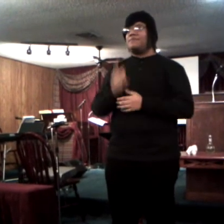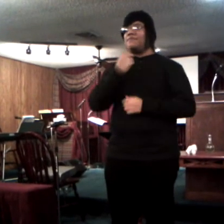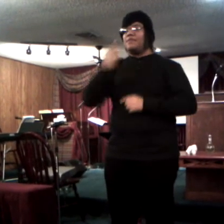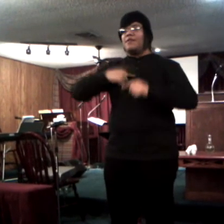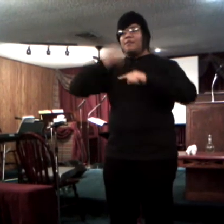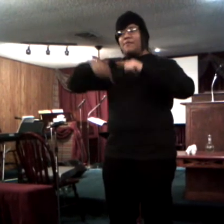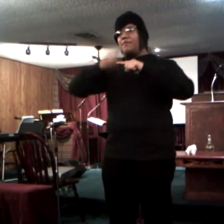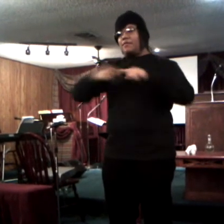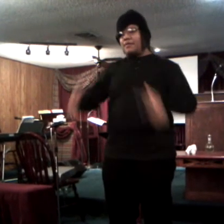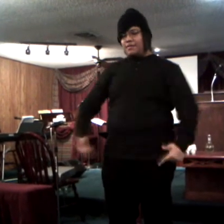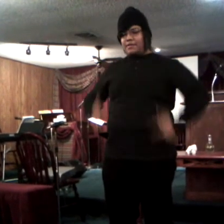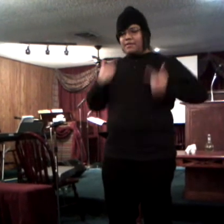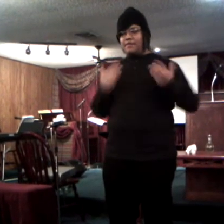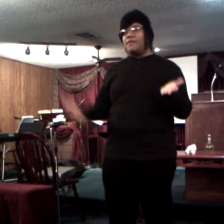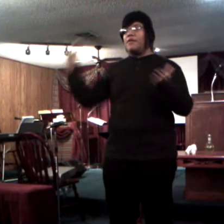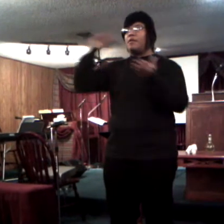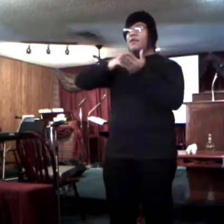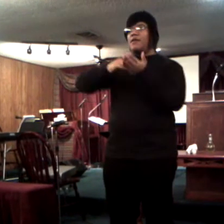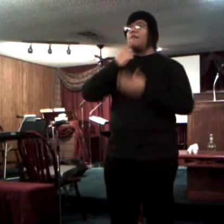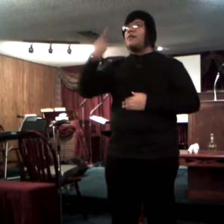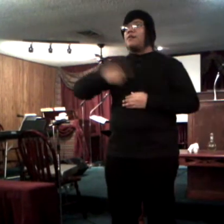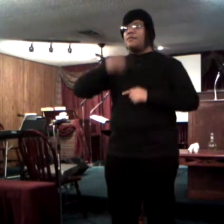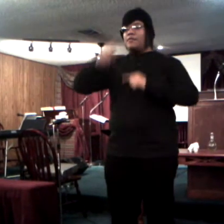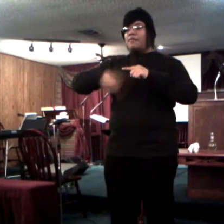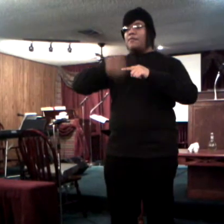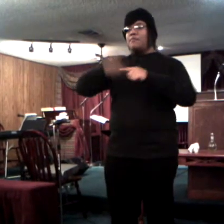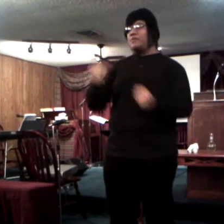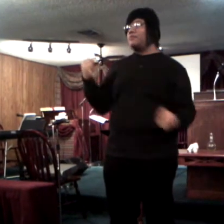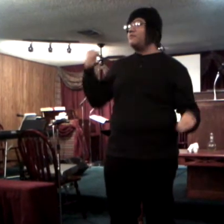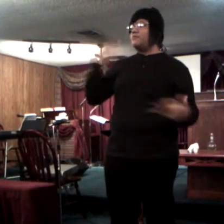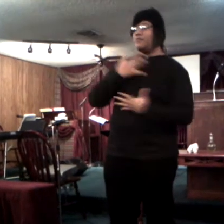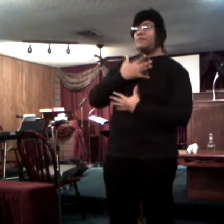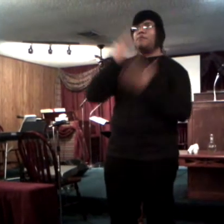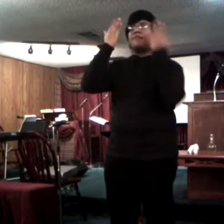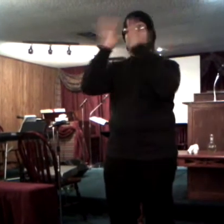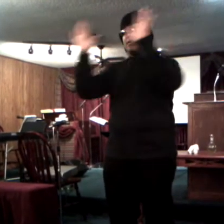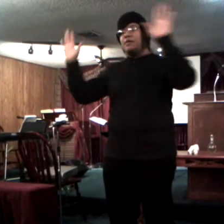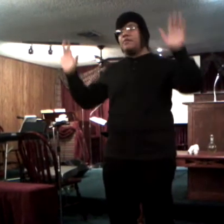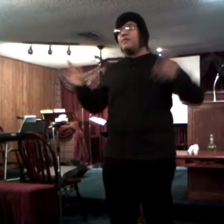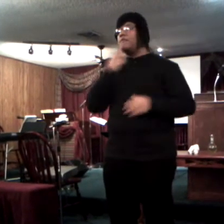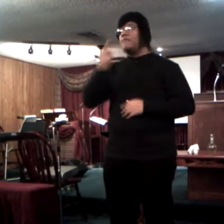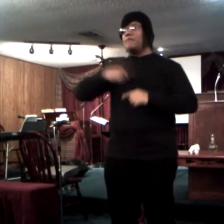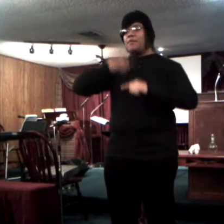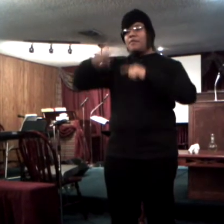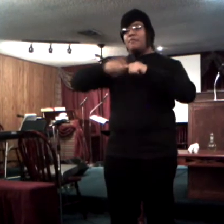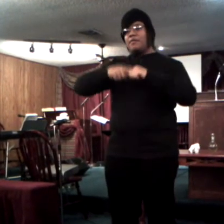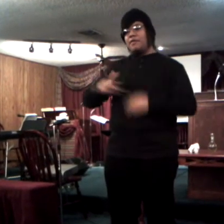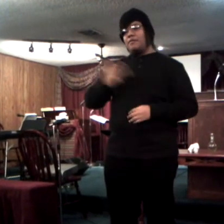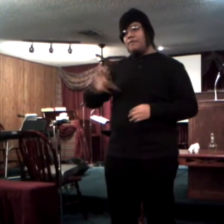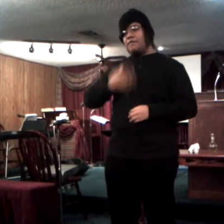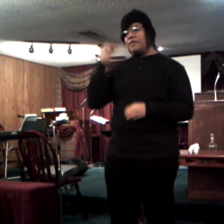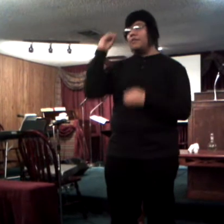Tell me I'm gonna live again Tell me I'm this feeling Tell me what I'm gonna feel